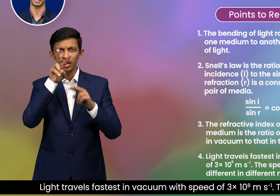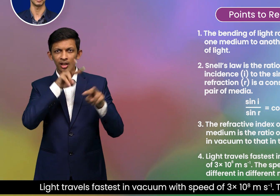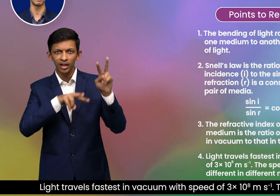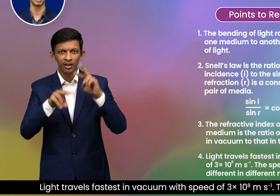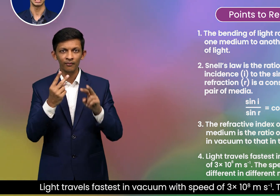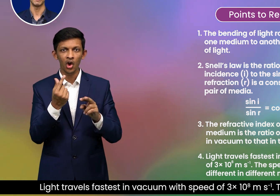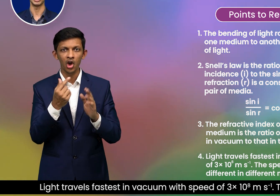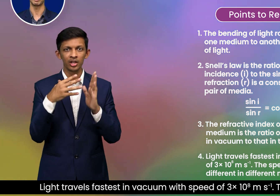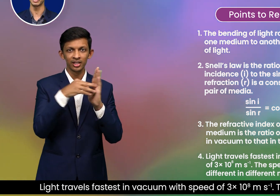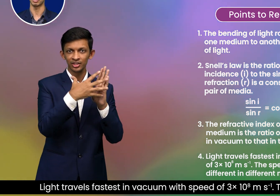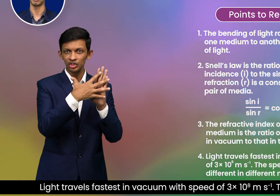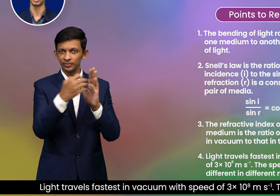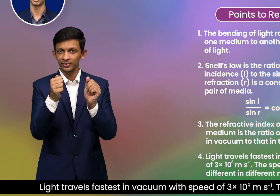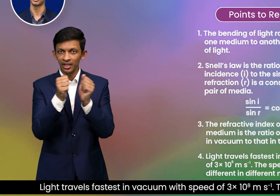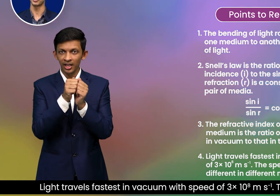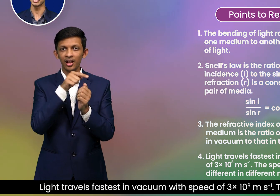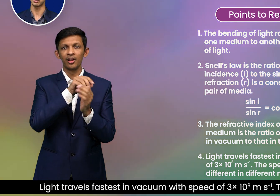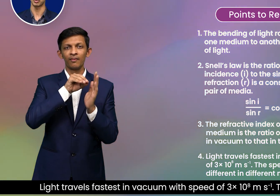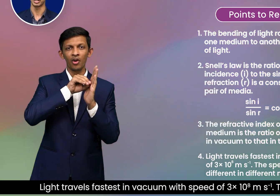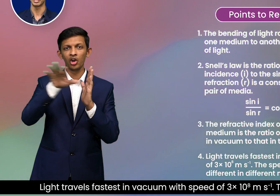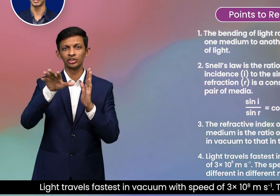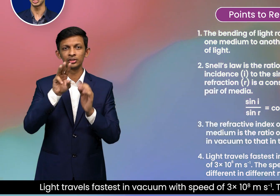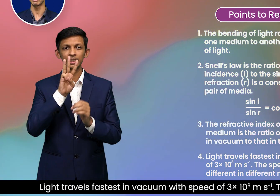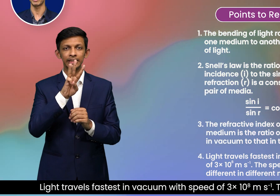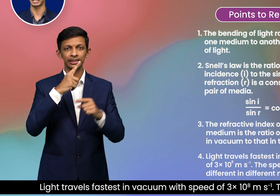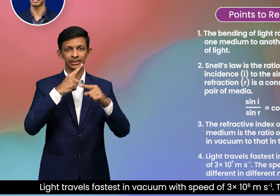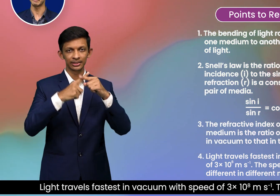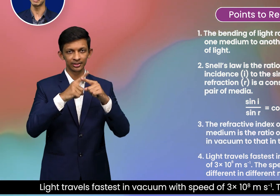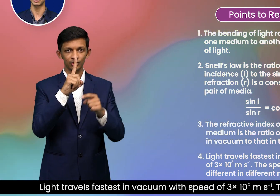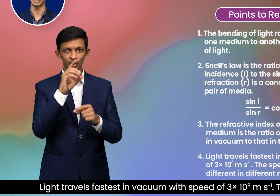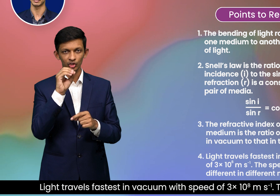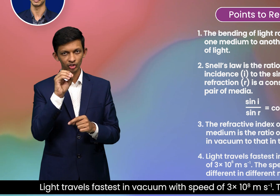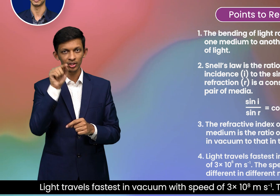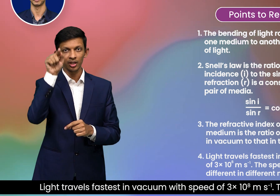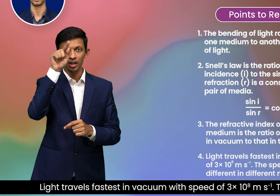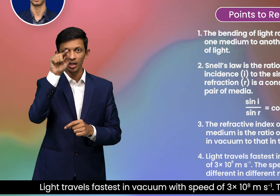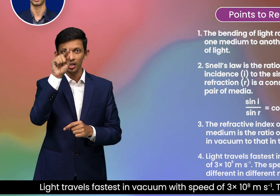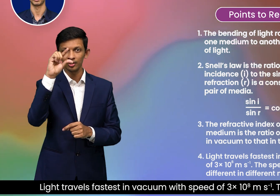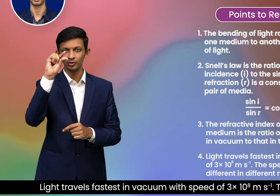in the vacuum with a speed of 3 into 10 to the power 8 meter per second.